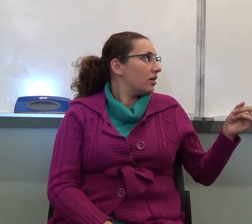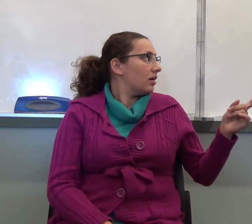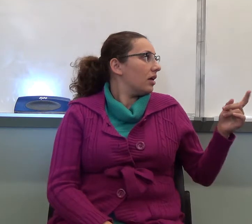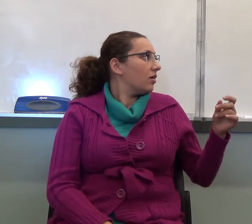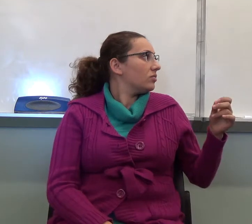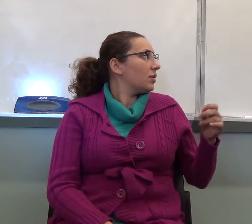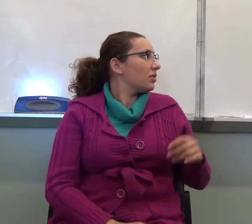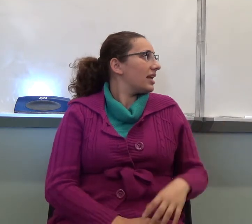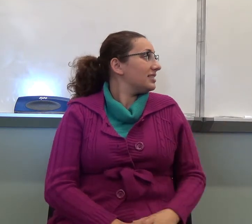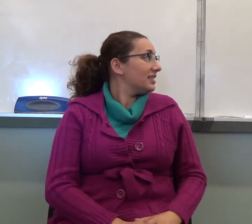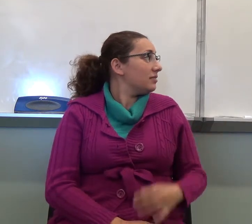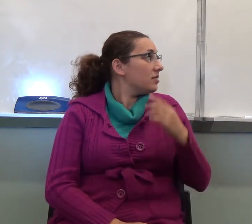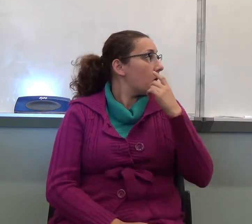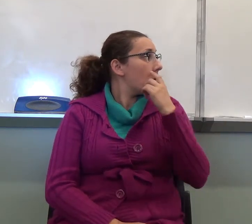Okay. Number 19. 19.